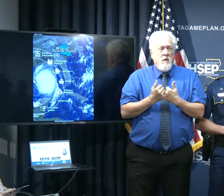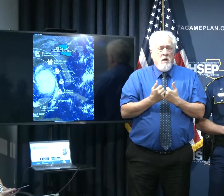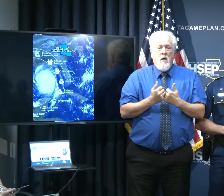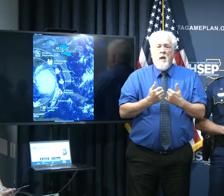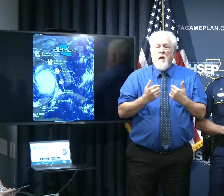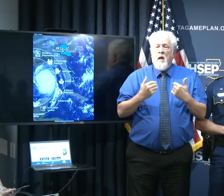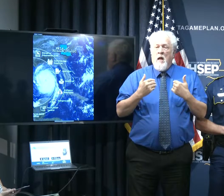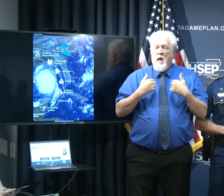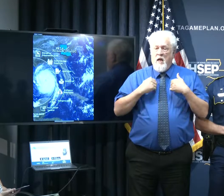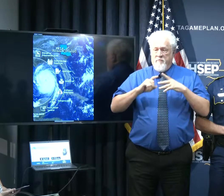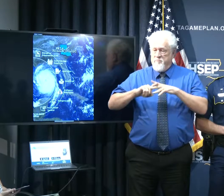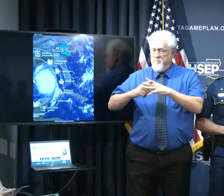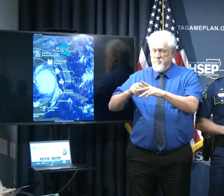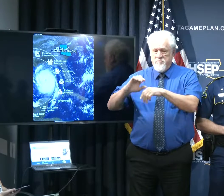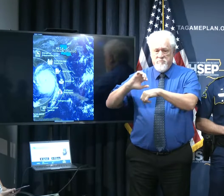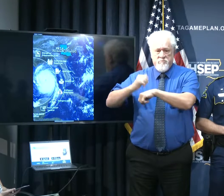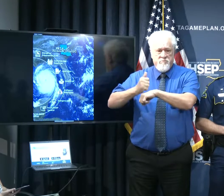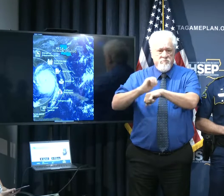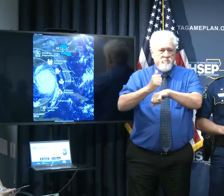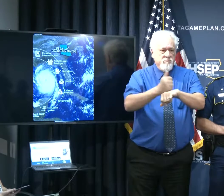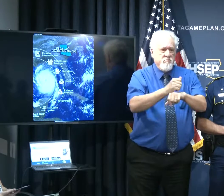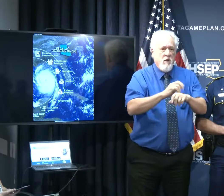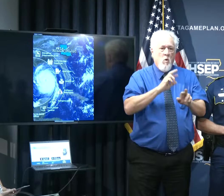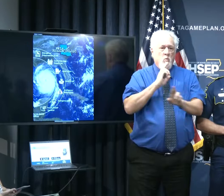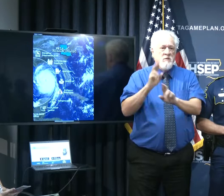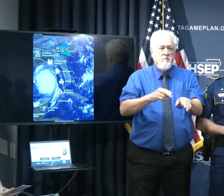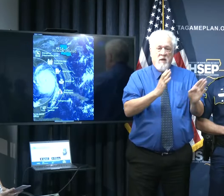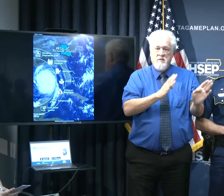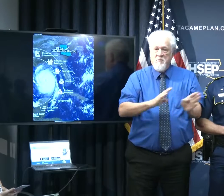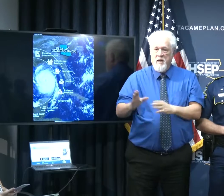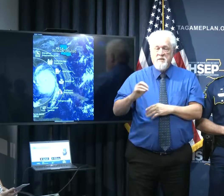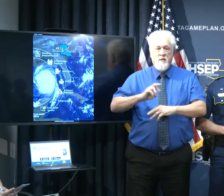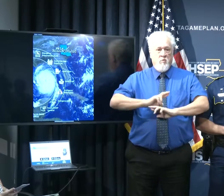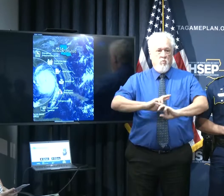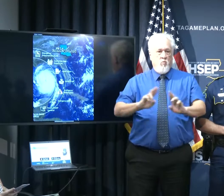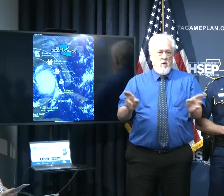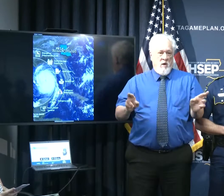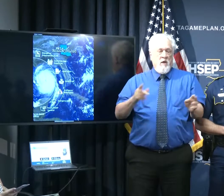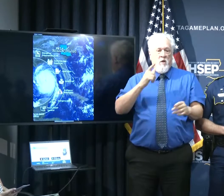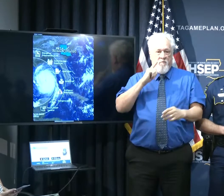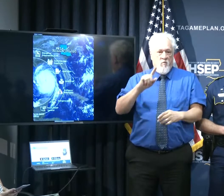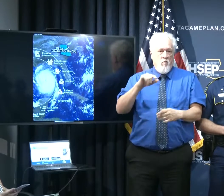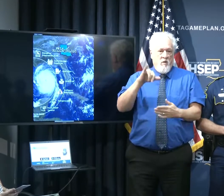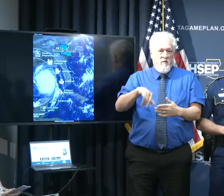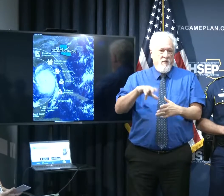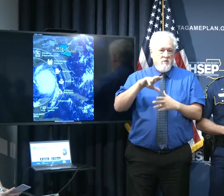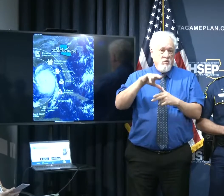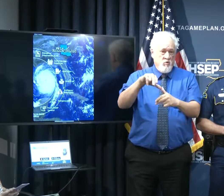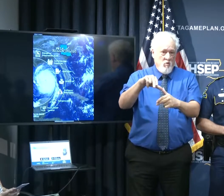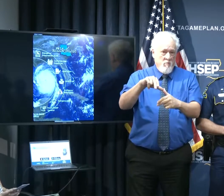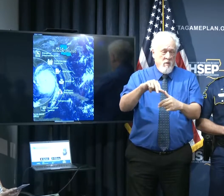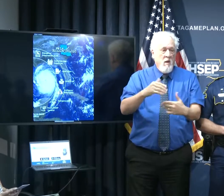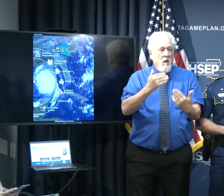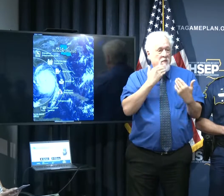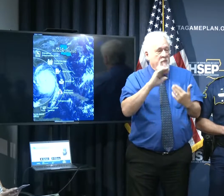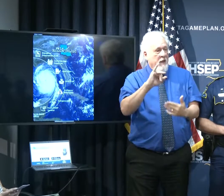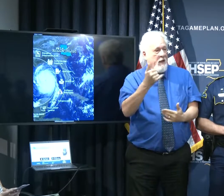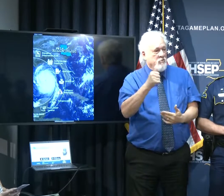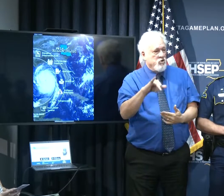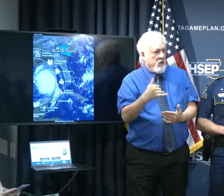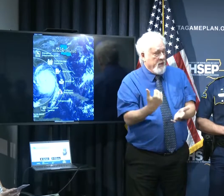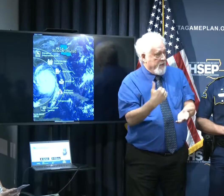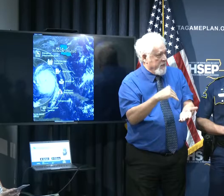have activated their emergency response plans and pre-positioning the assets needed for this storm. I want to thank Jay